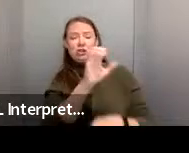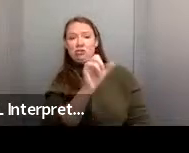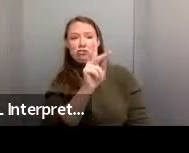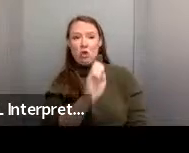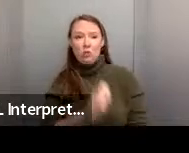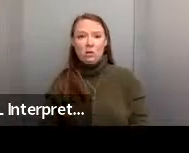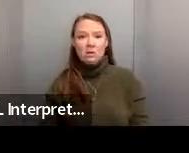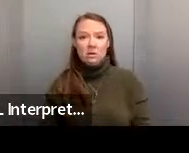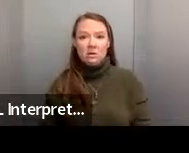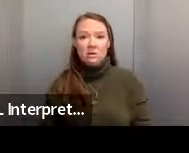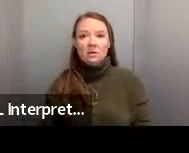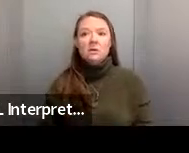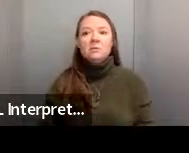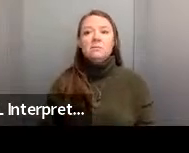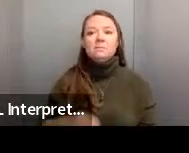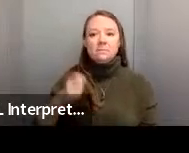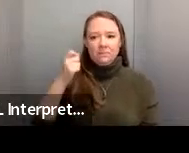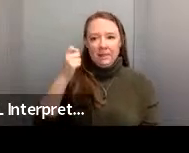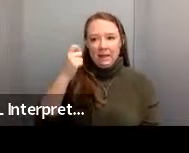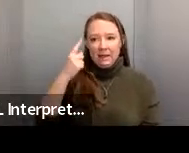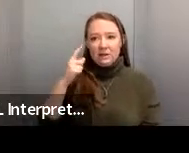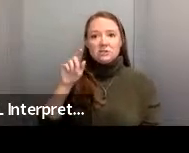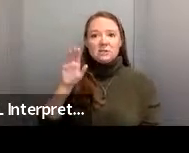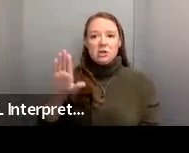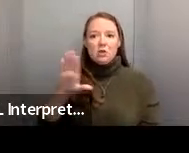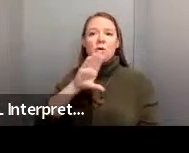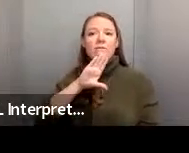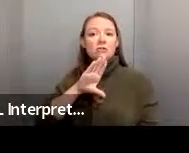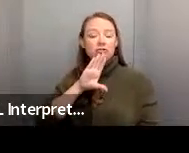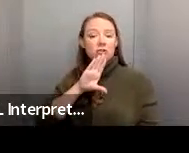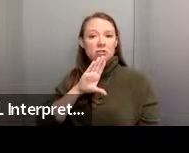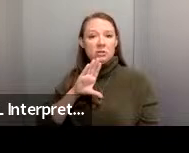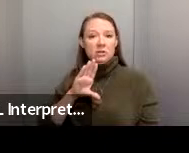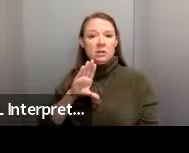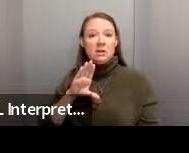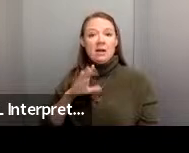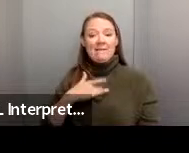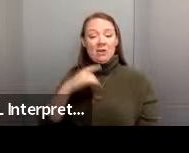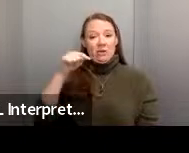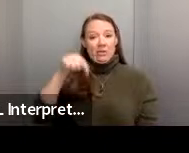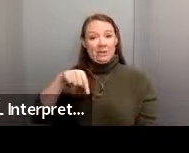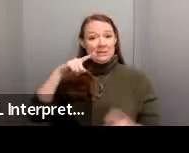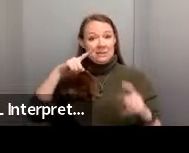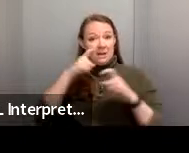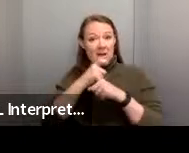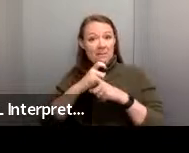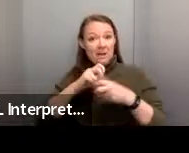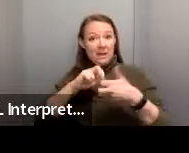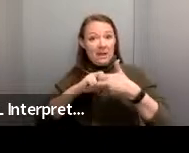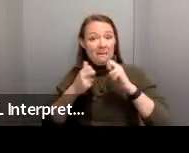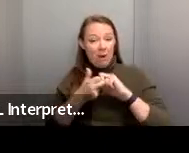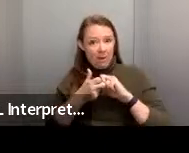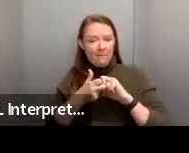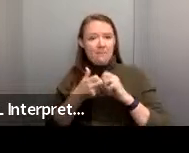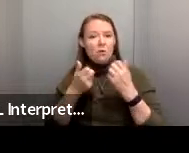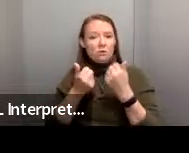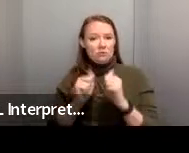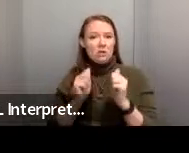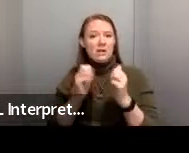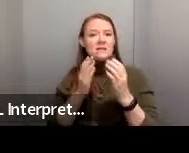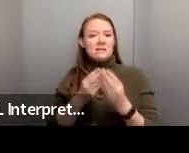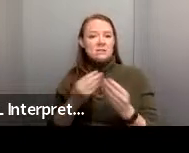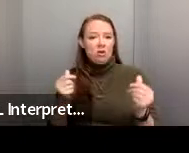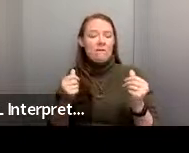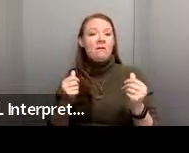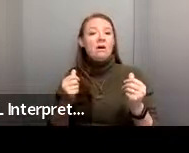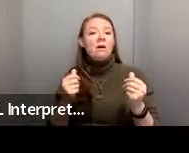Yeah, I understand your frustration. I think this is a complicated problem that we're trying to have. I will say